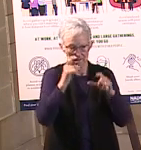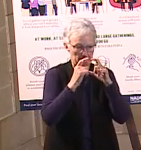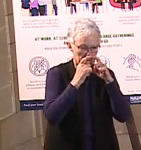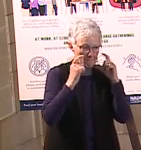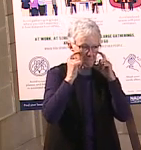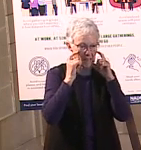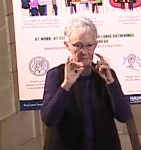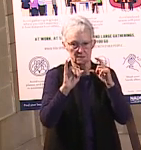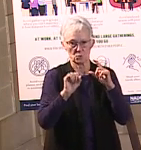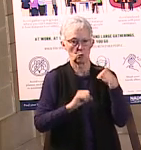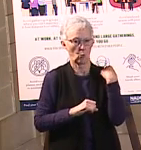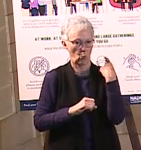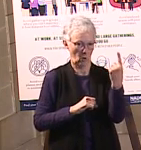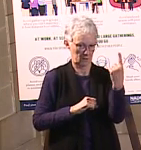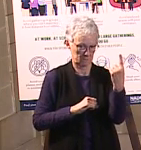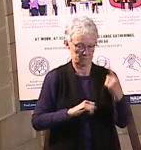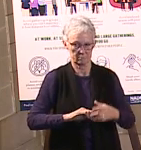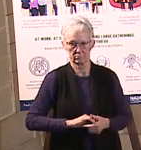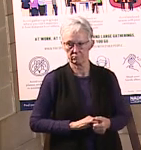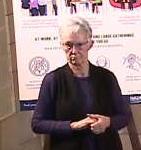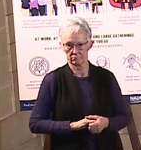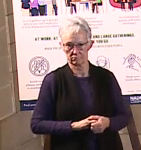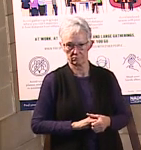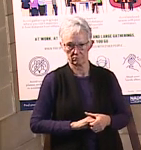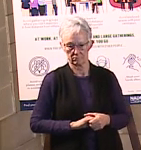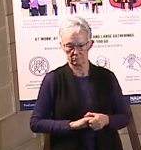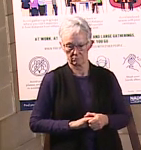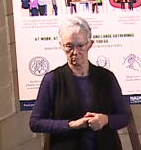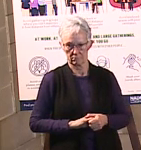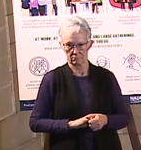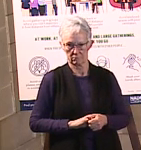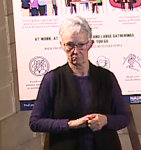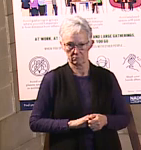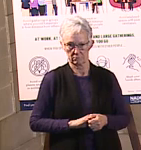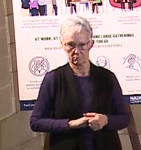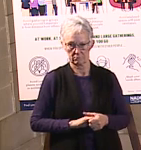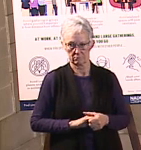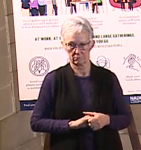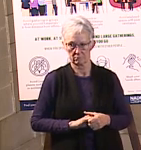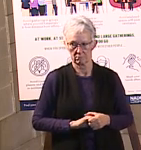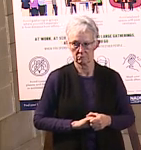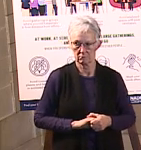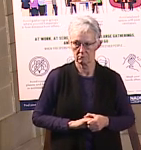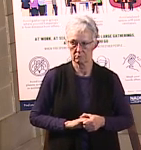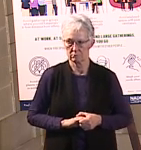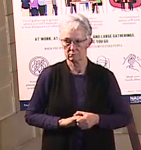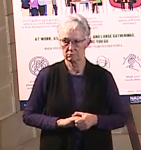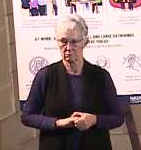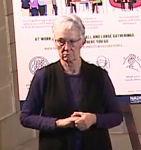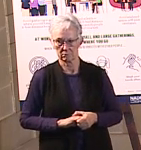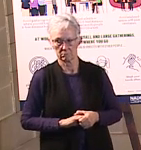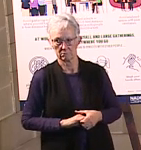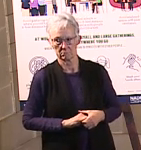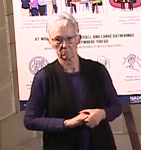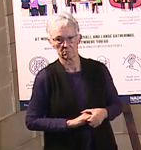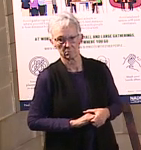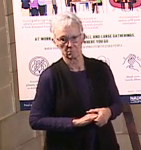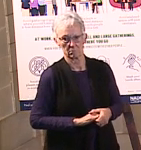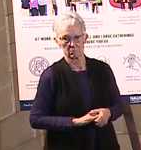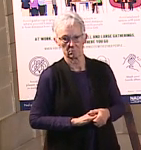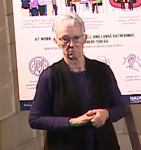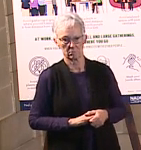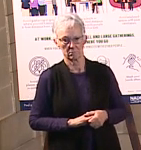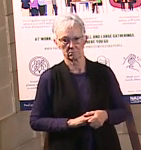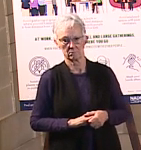Andrew. Can you clarify what a general mask mandate from you would be different than what your general health directives are right